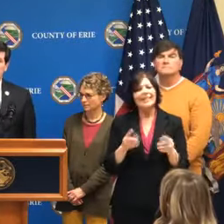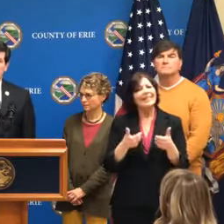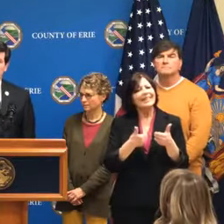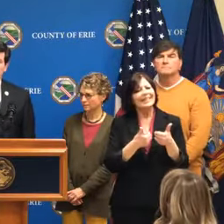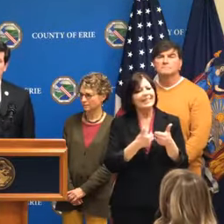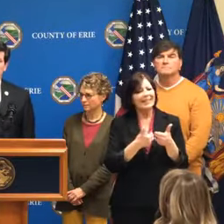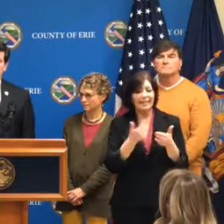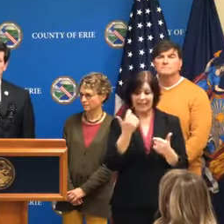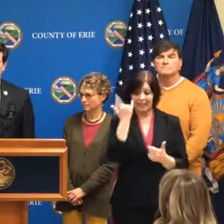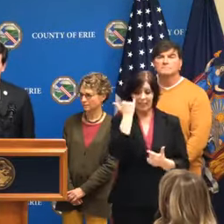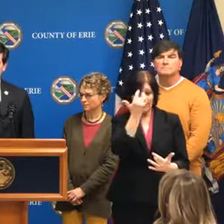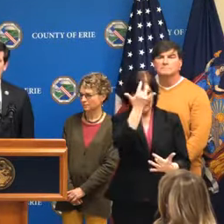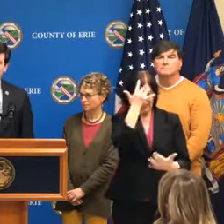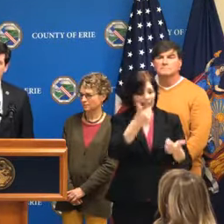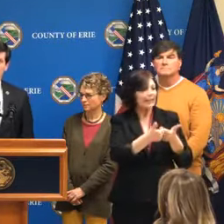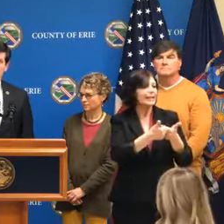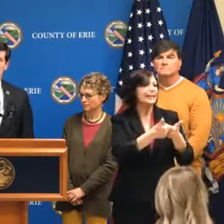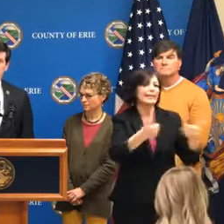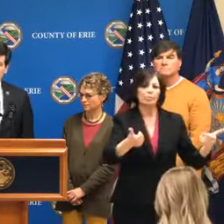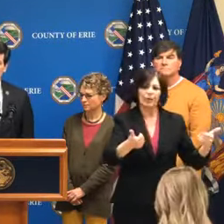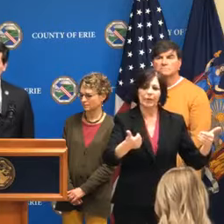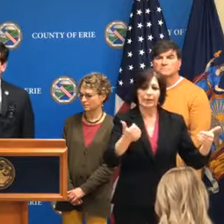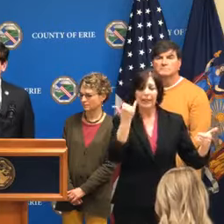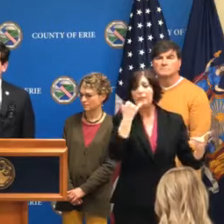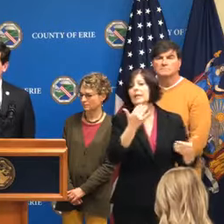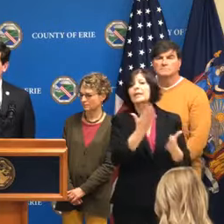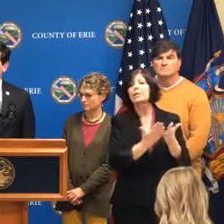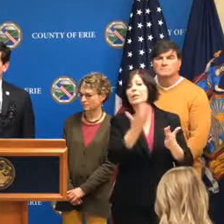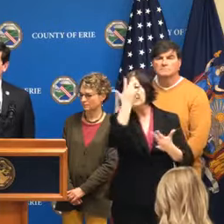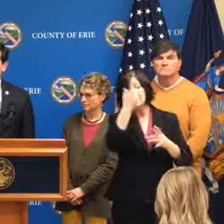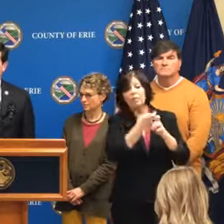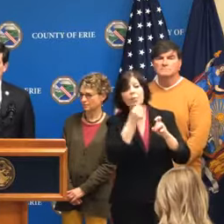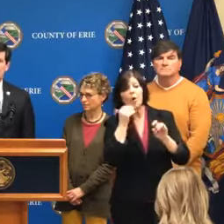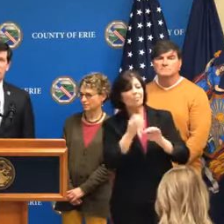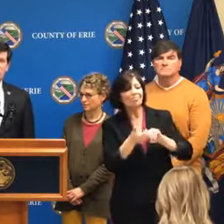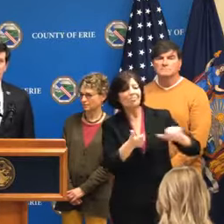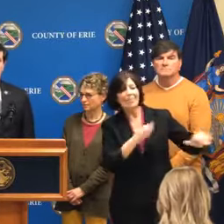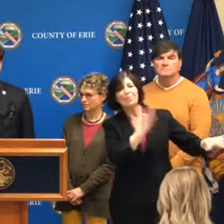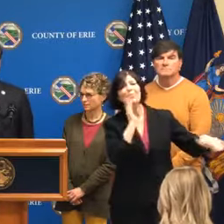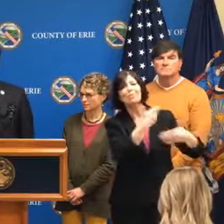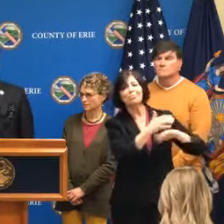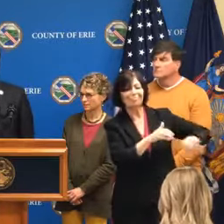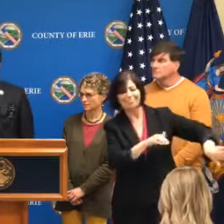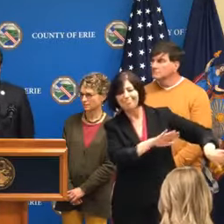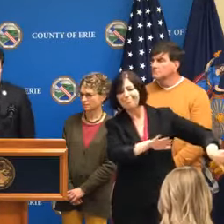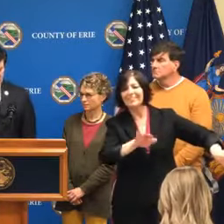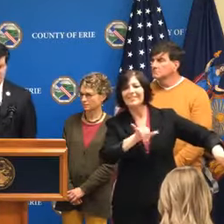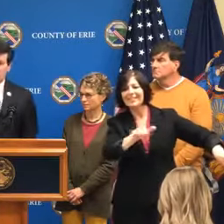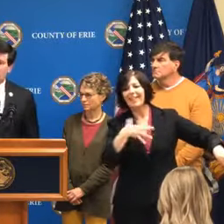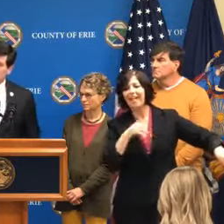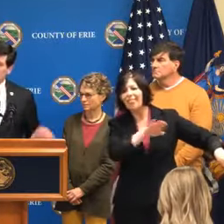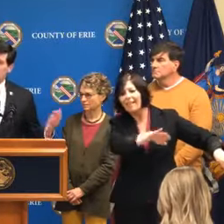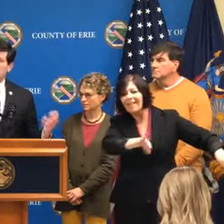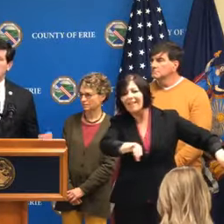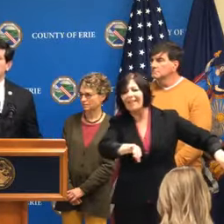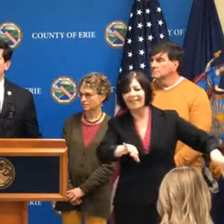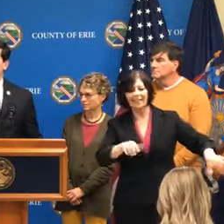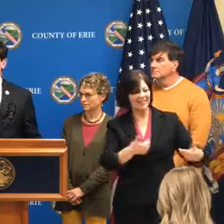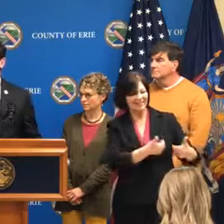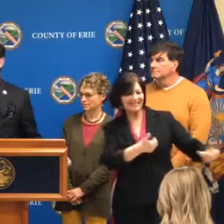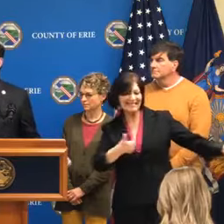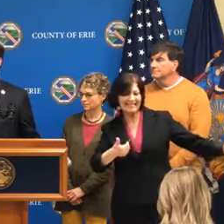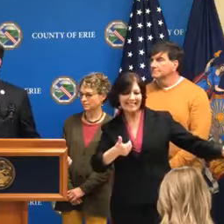separate sick people. If there's someone who's sick at home, you do want to separate them. You want to keep them away from the people who are healthy. You want to increase your